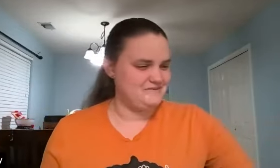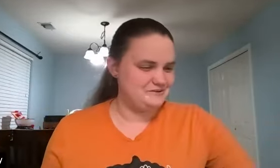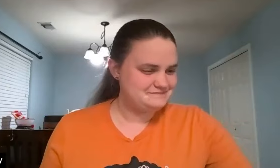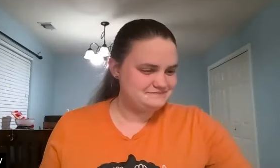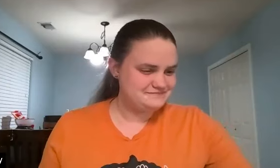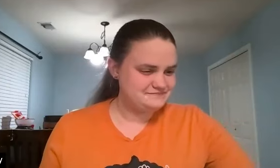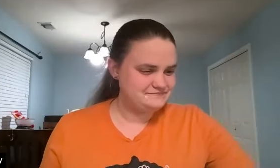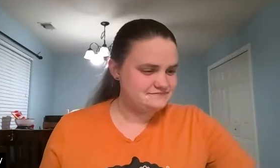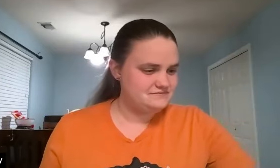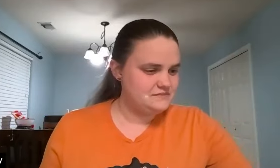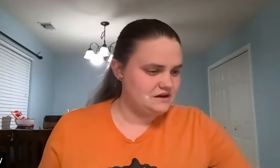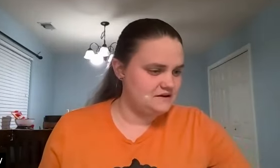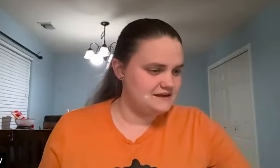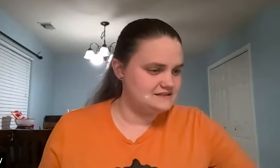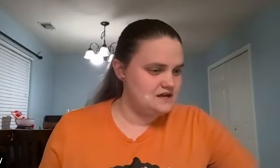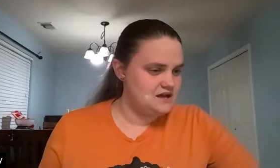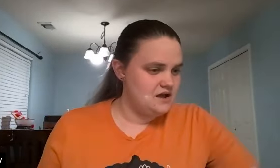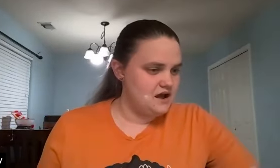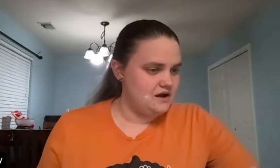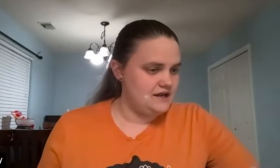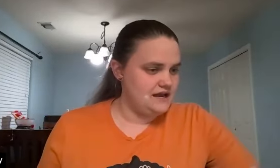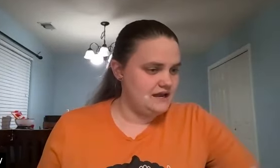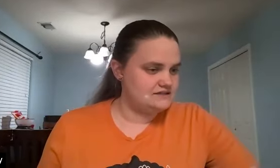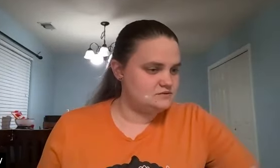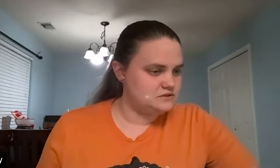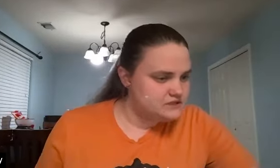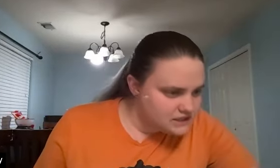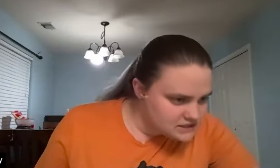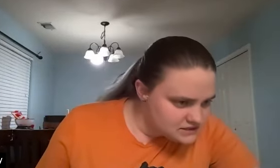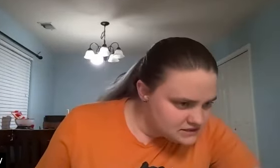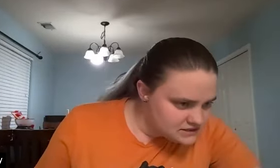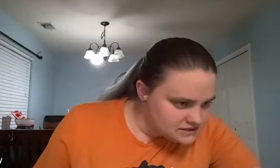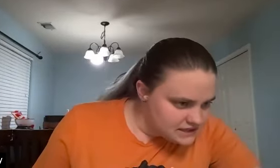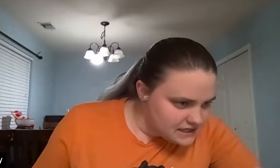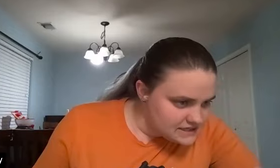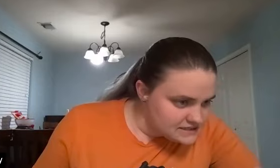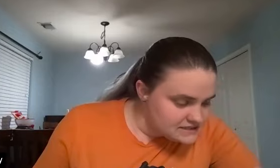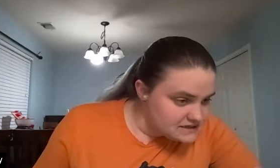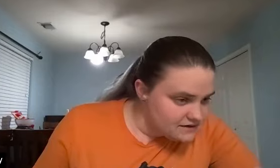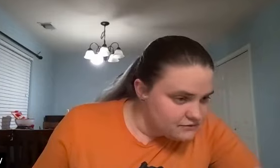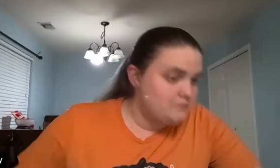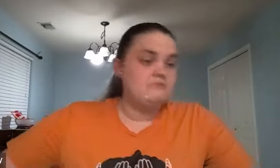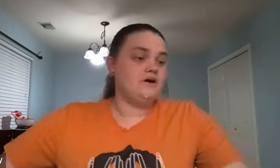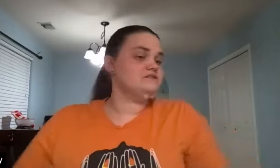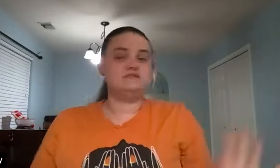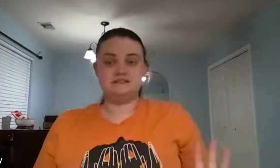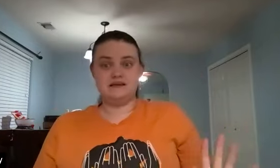helpful. All right. Our next one is the sign for monster